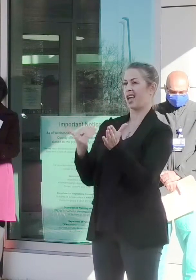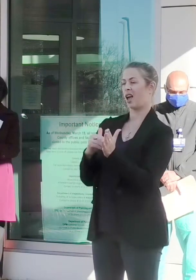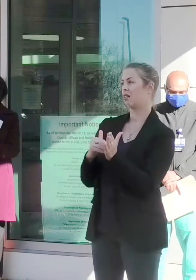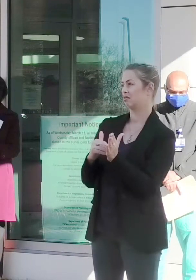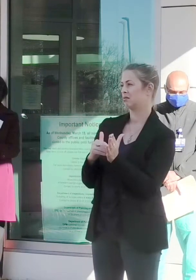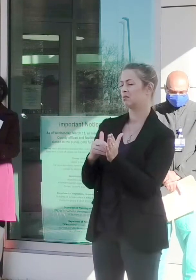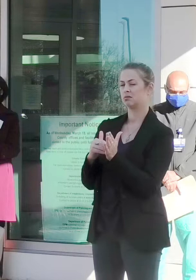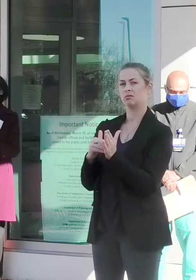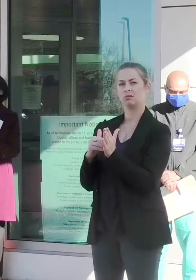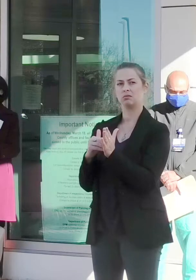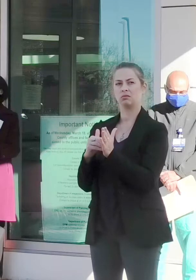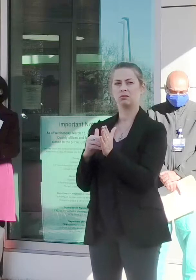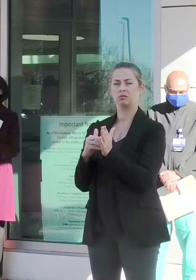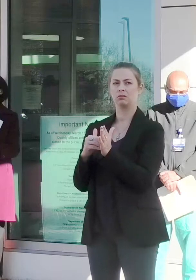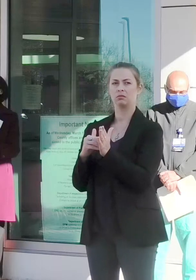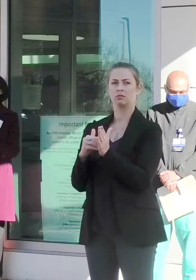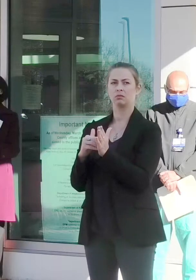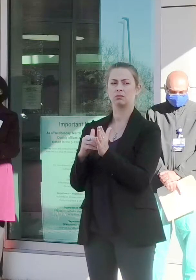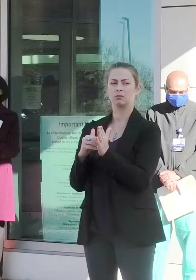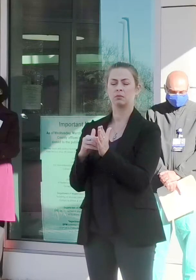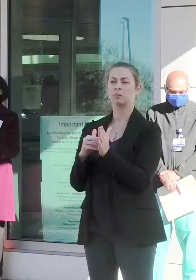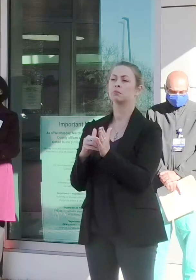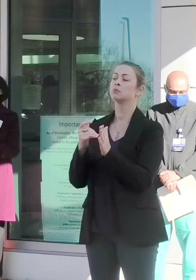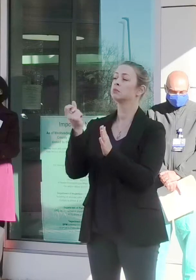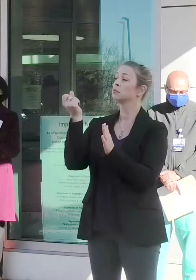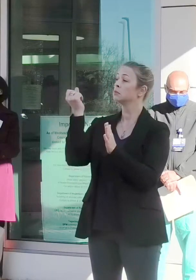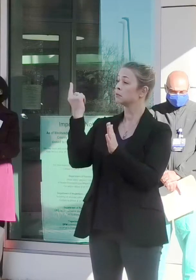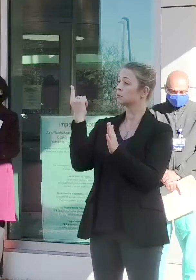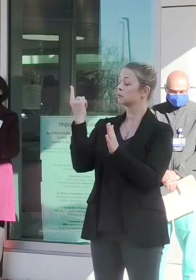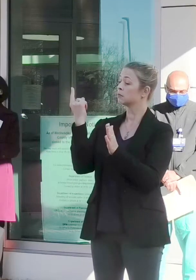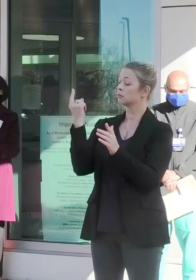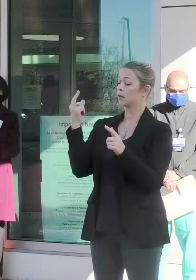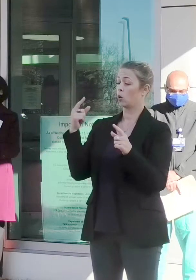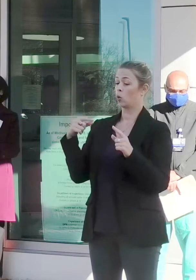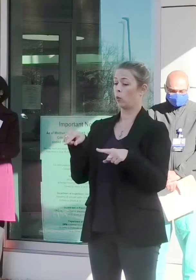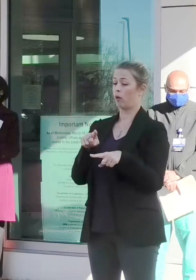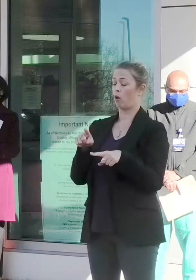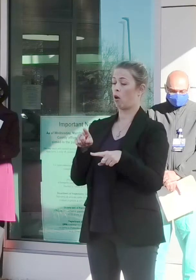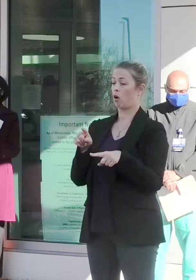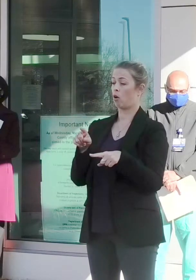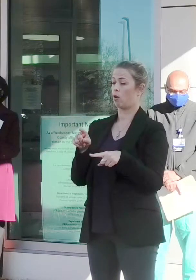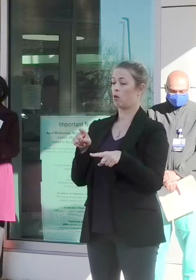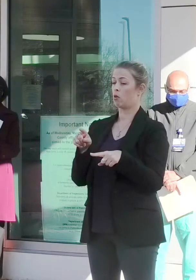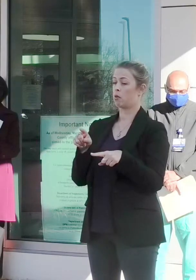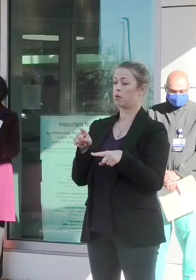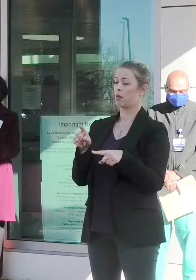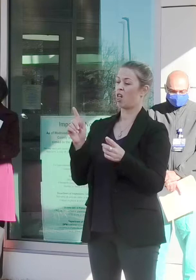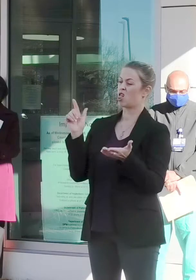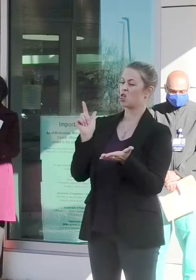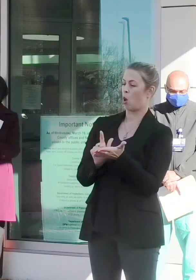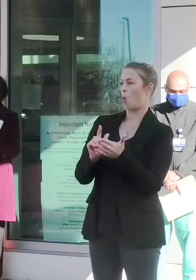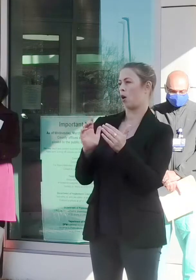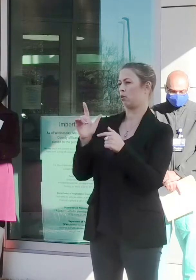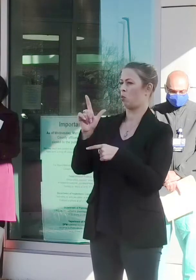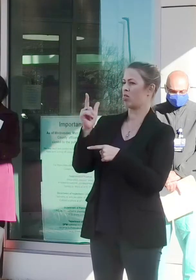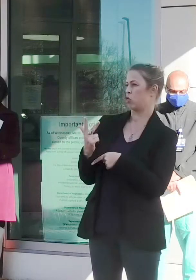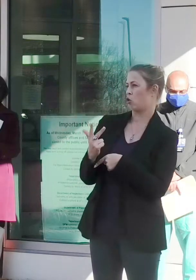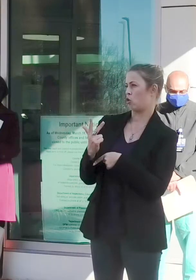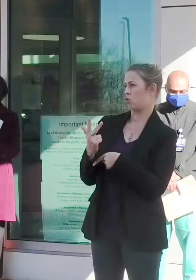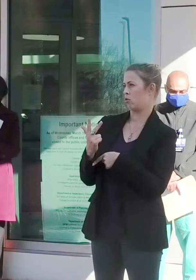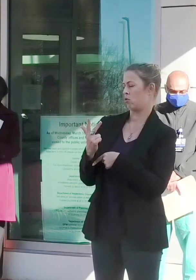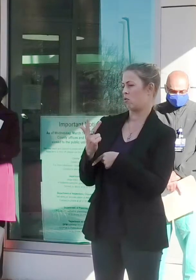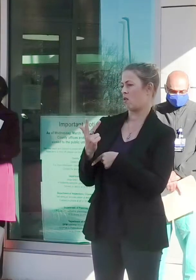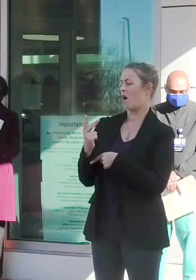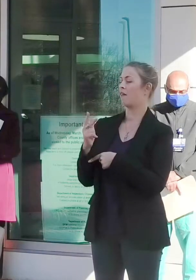with that said, we are also among the lower third of Maryland jurisdictions in positivity rates,